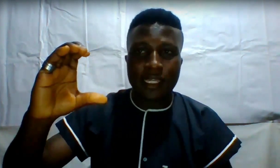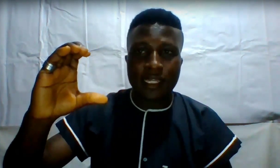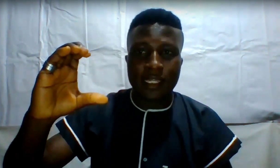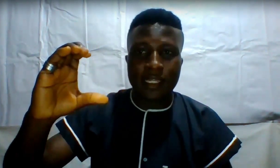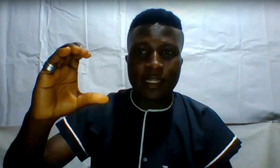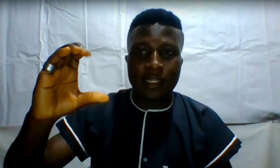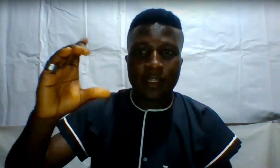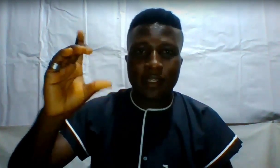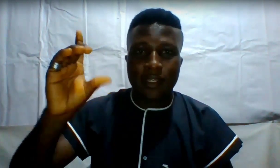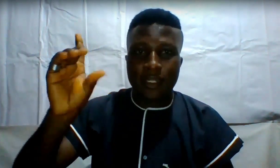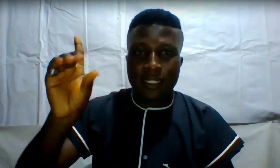D,